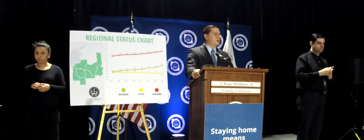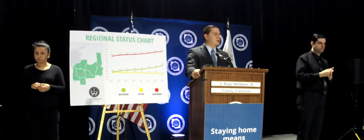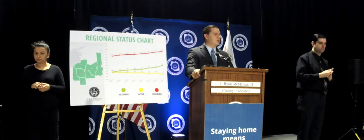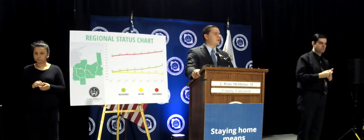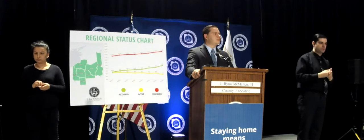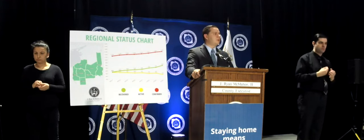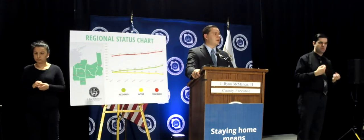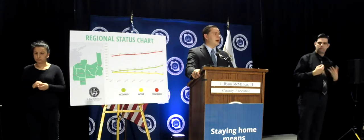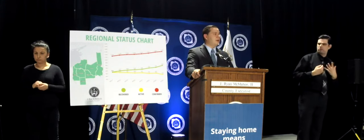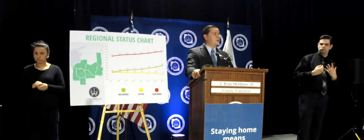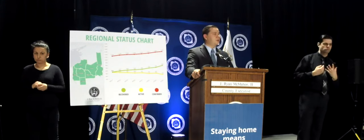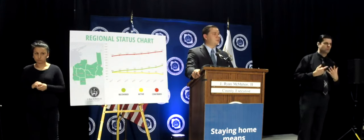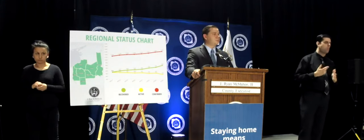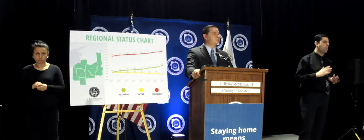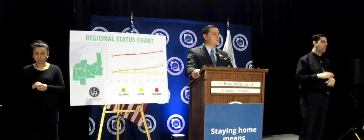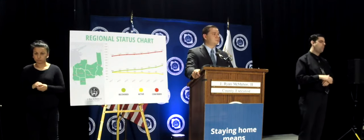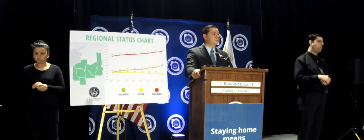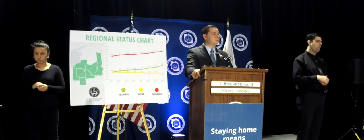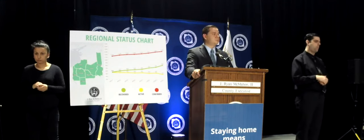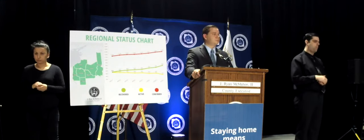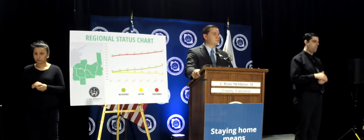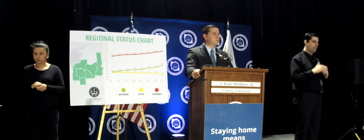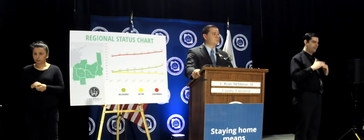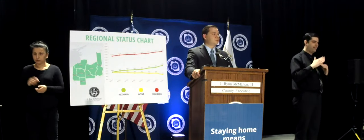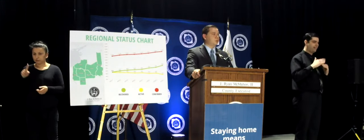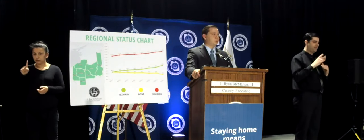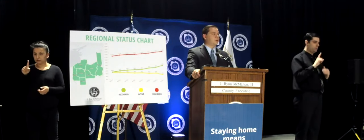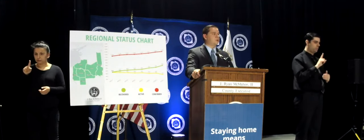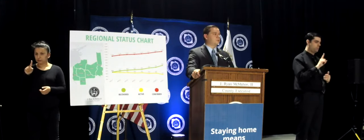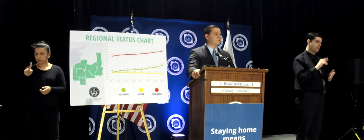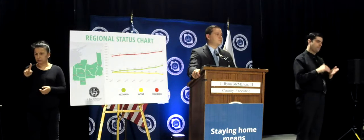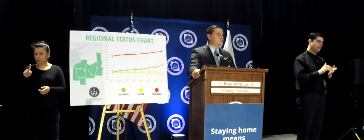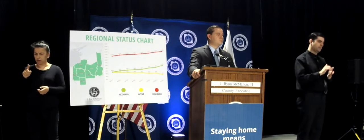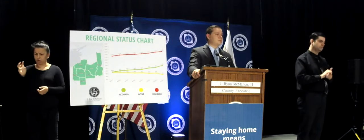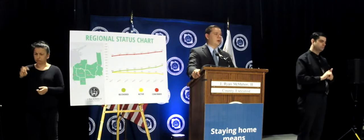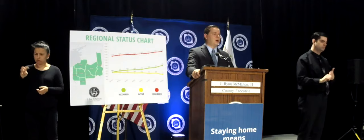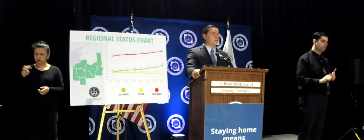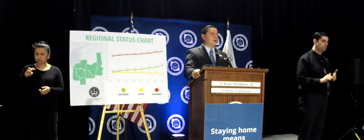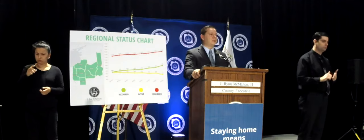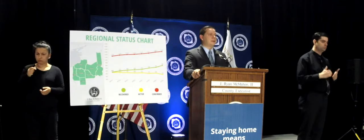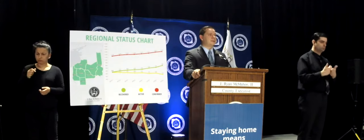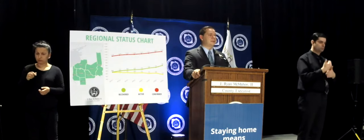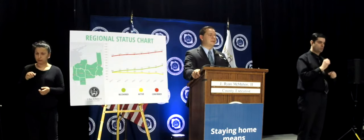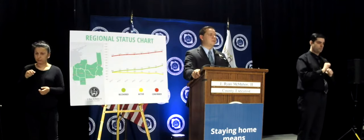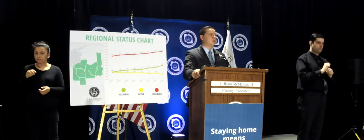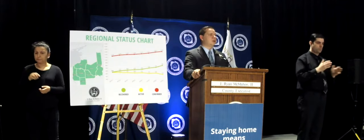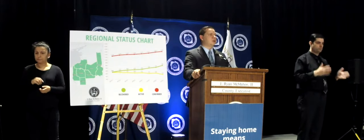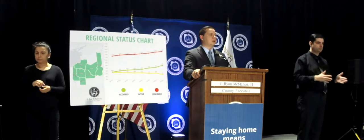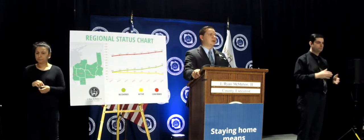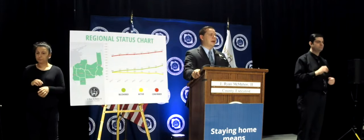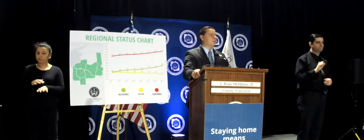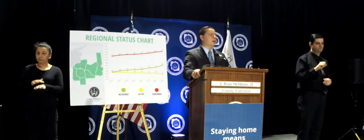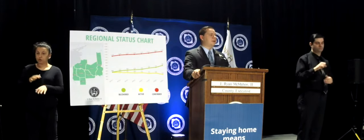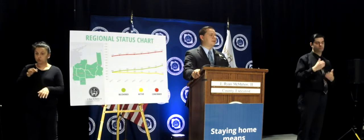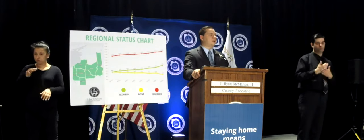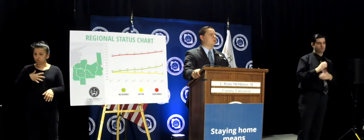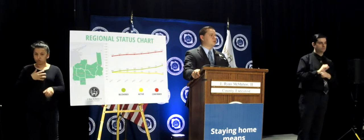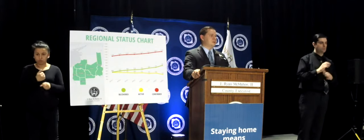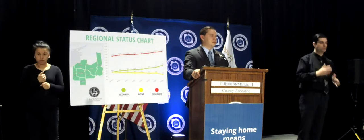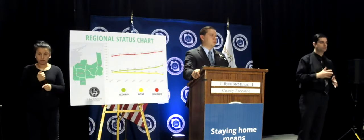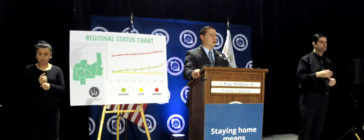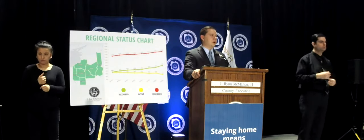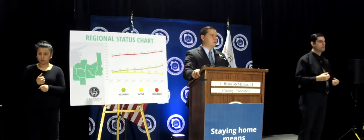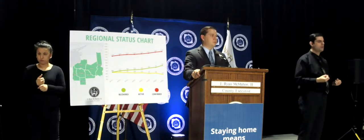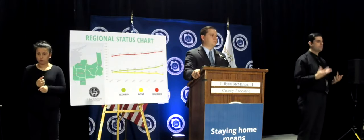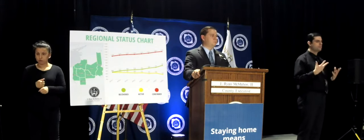but you're at least $1 million. New employees? New employees. How many? probably a team looking at probably a